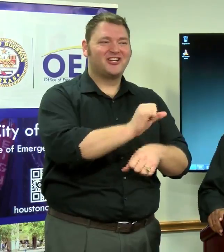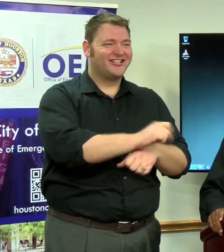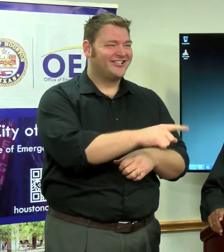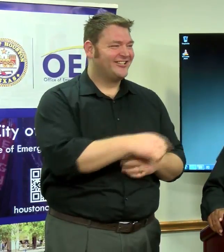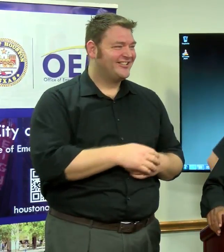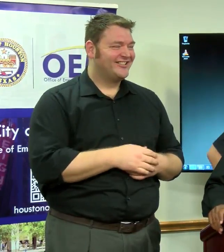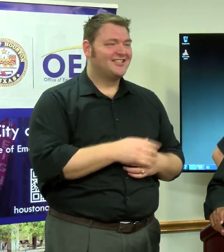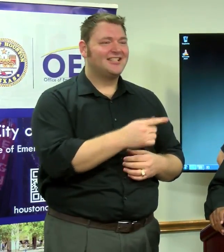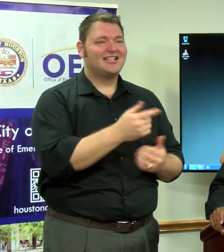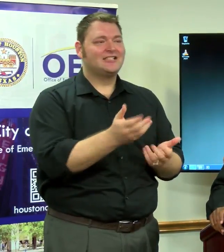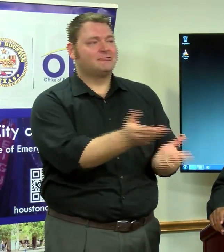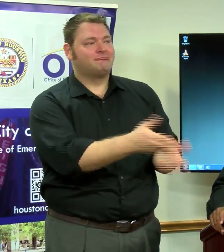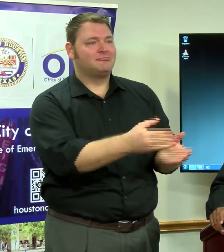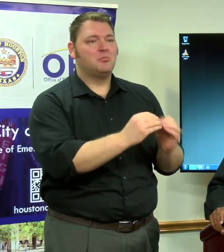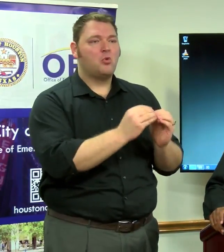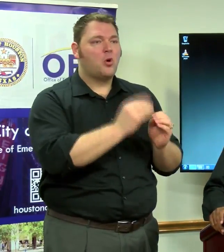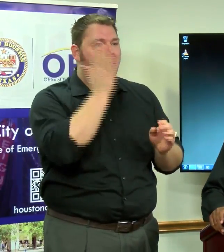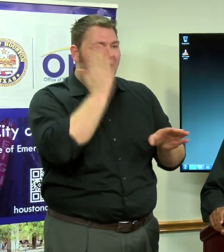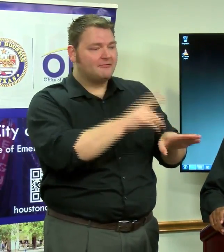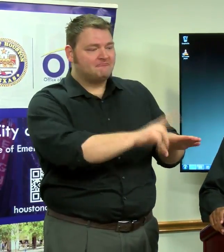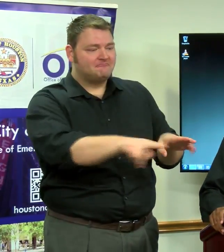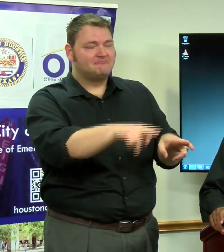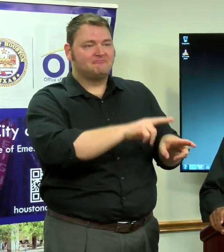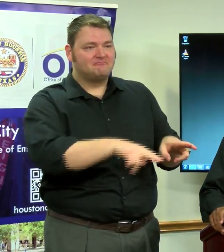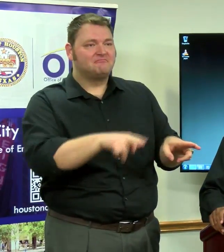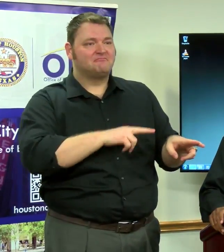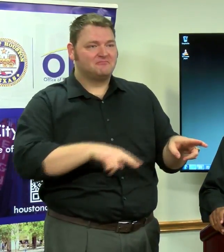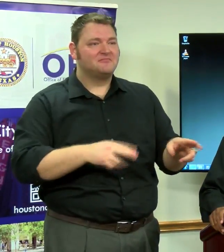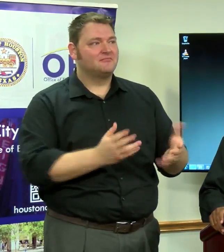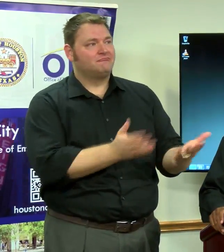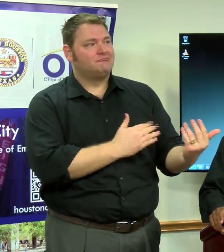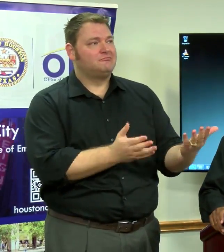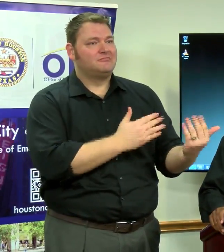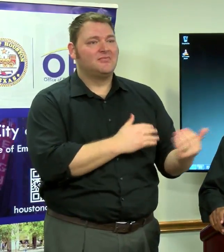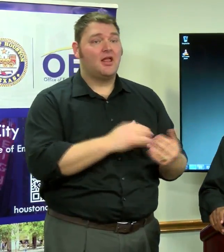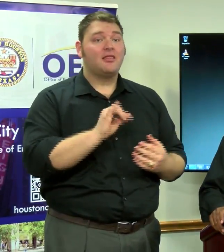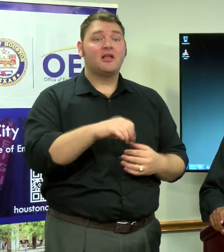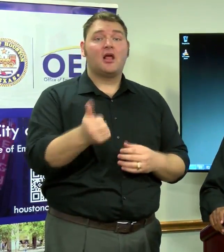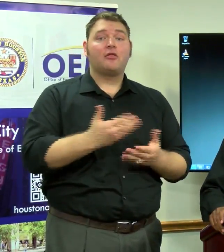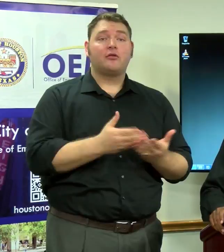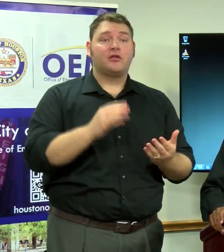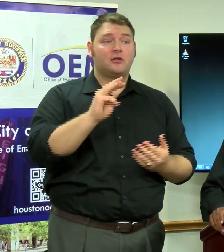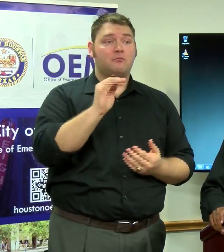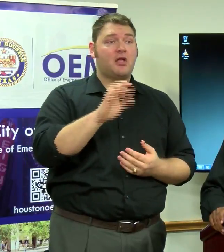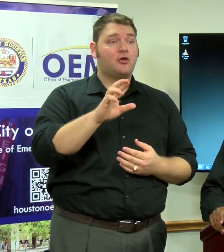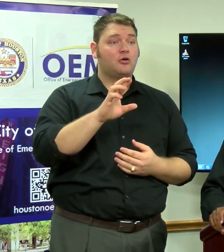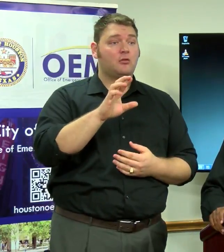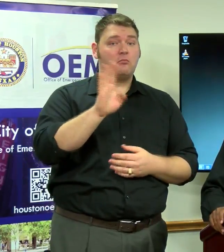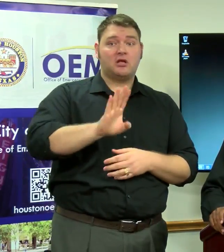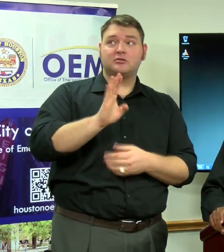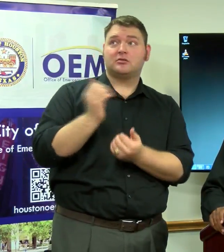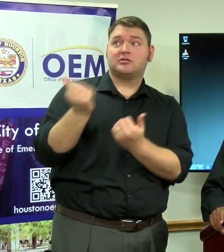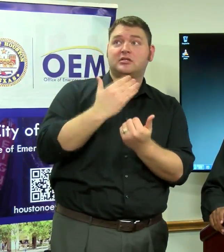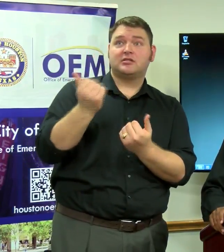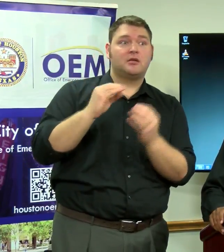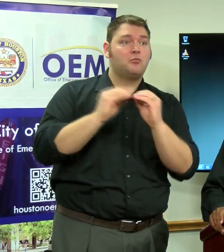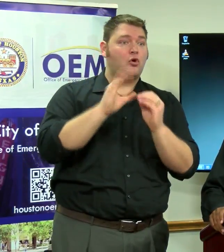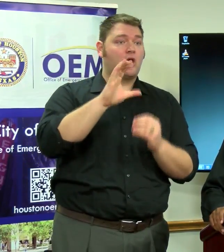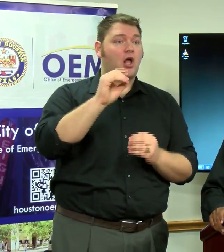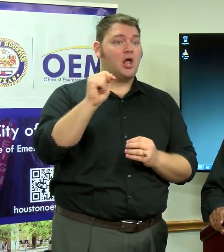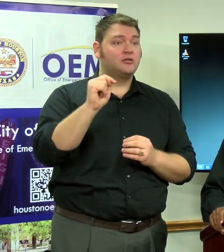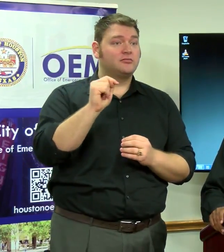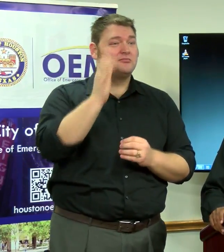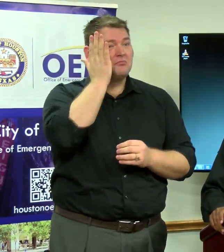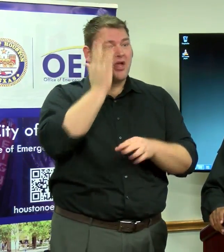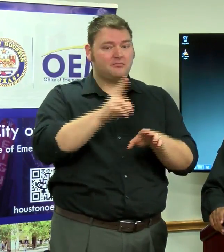He's getting more cots. That's the other thing that the mayor of Boston is sending in. He's sending us more cots. But the